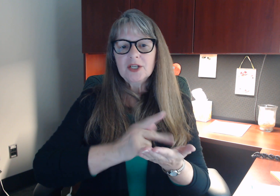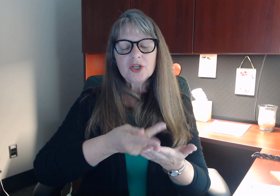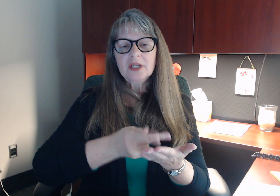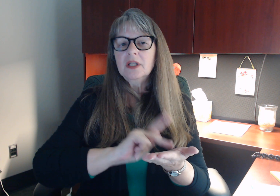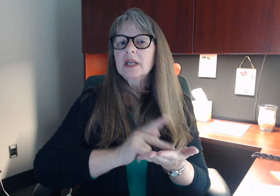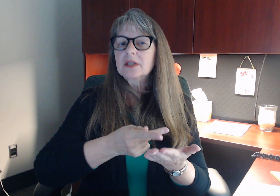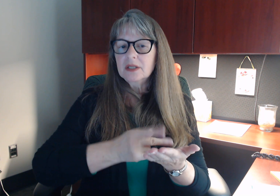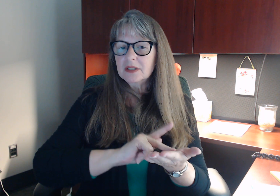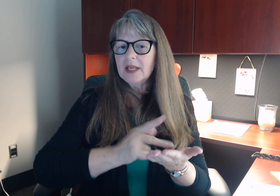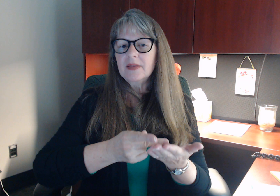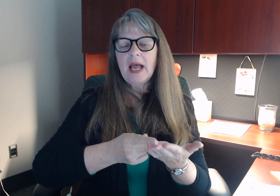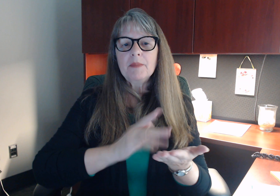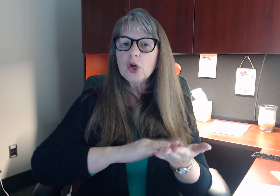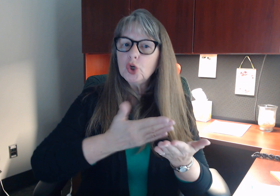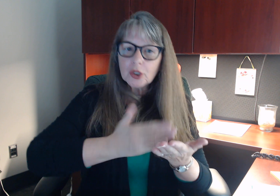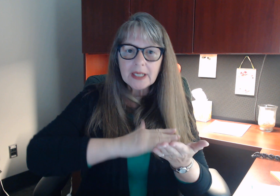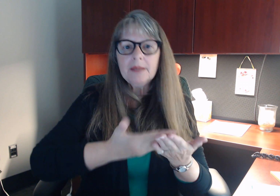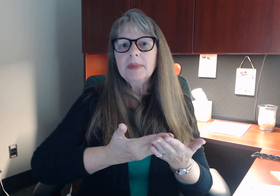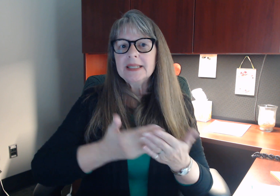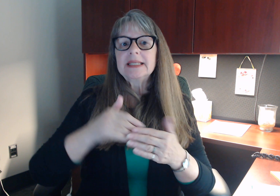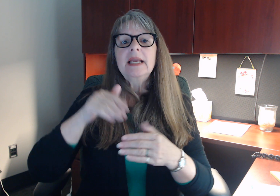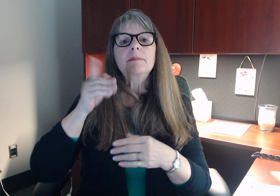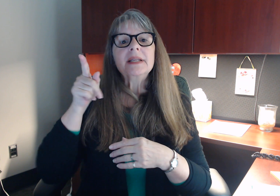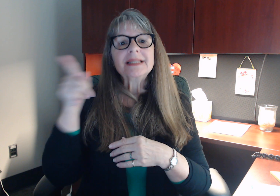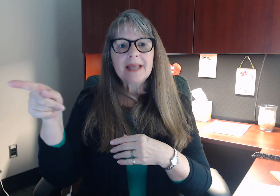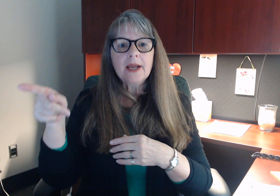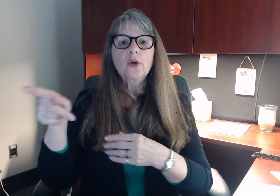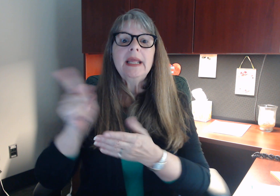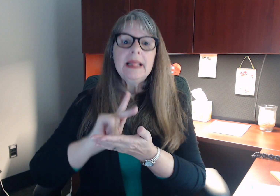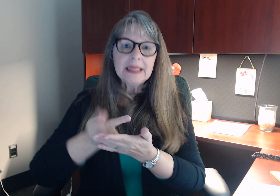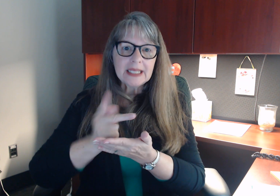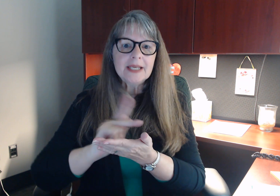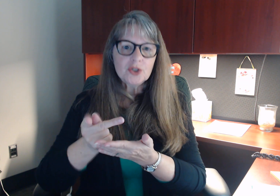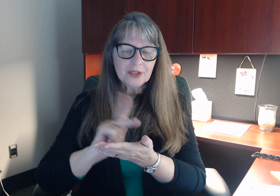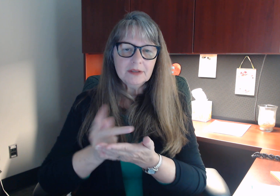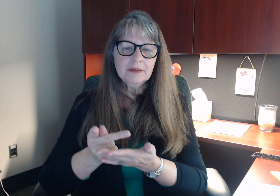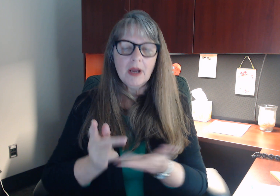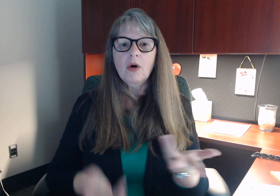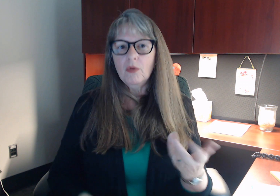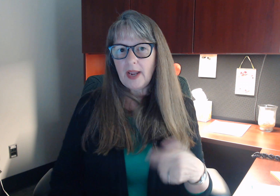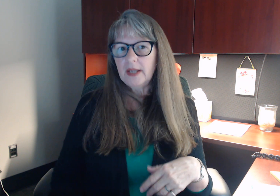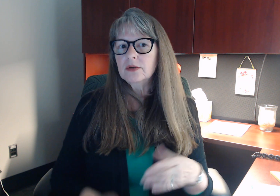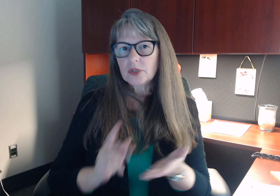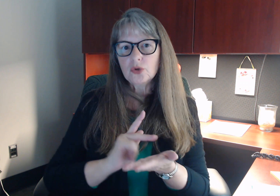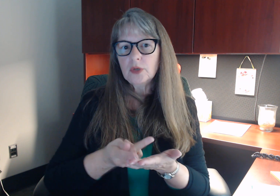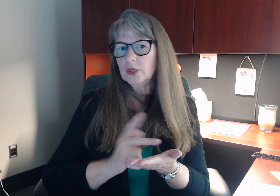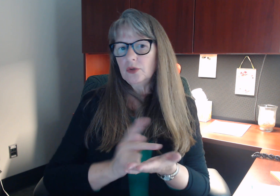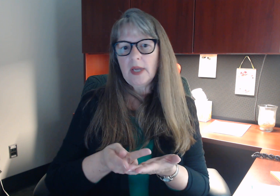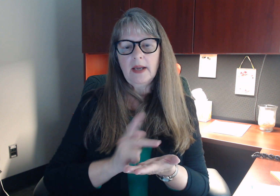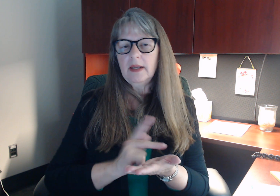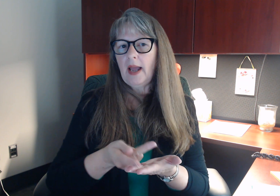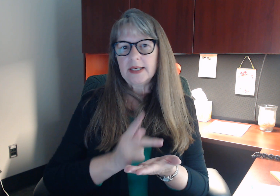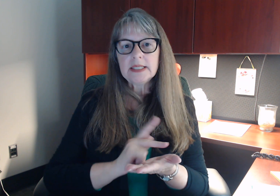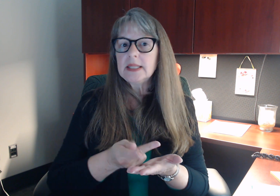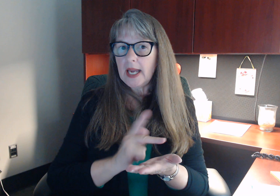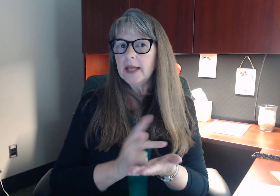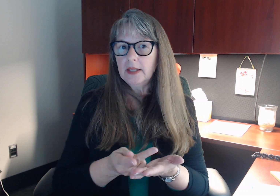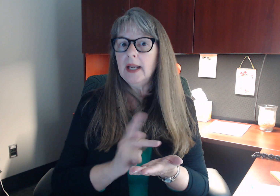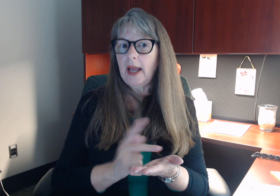kitchen, to say that I'm not cooking, but it's there in the kitchen. Oh, okay. So you can do that. I see that, and I've